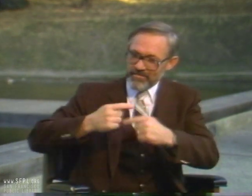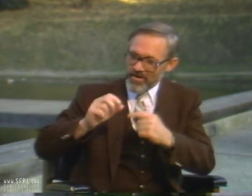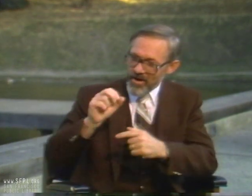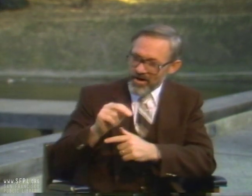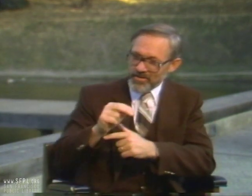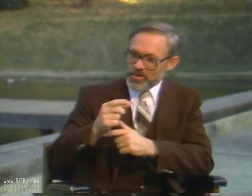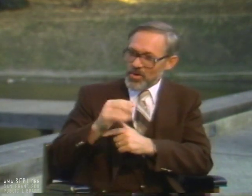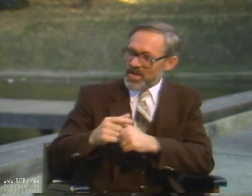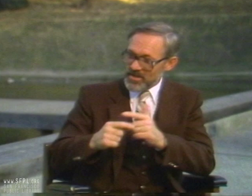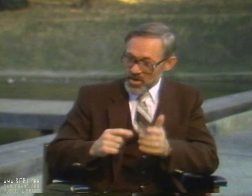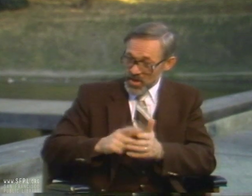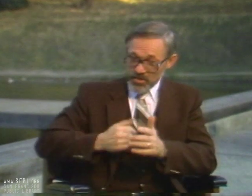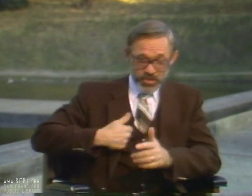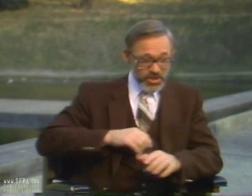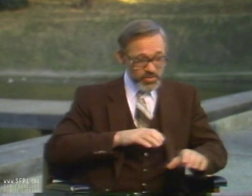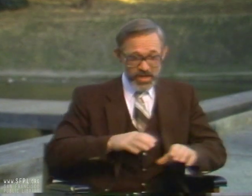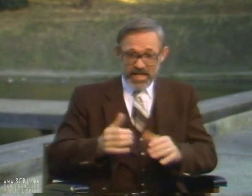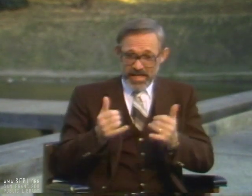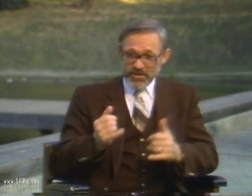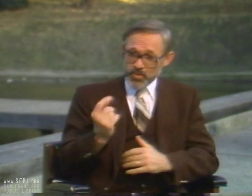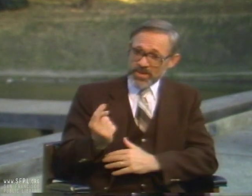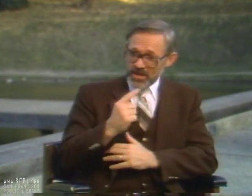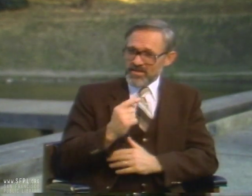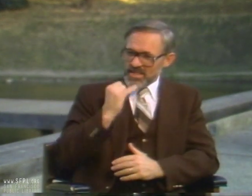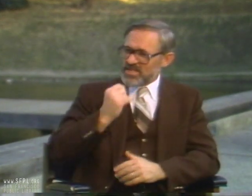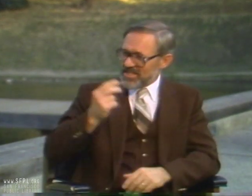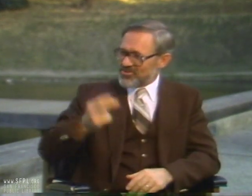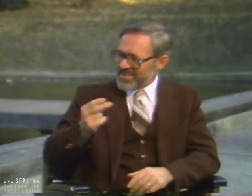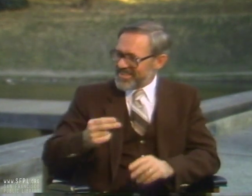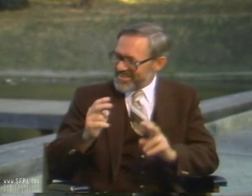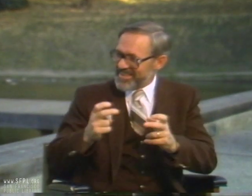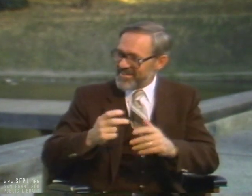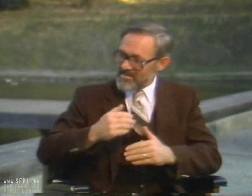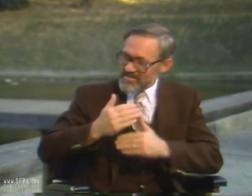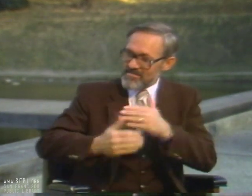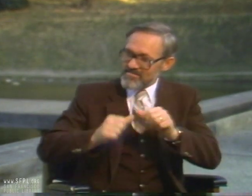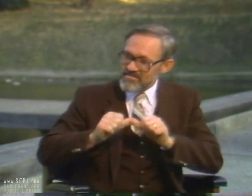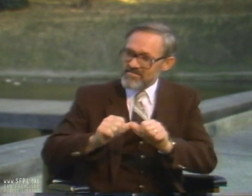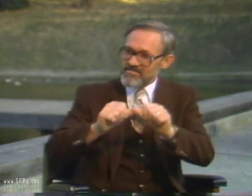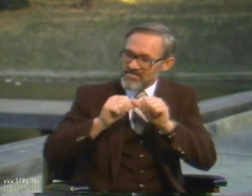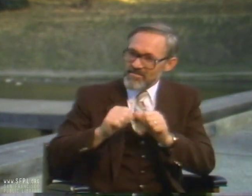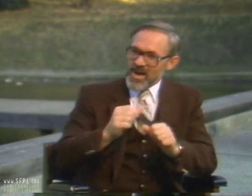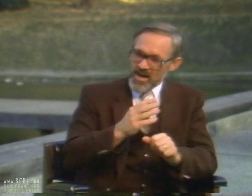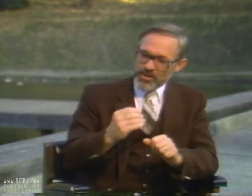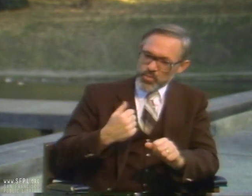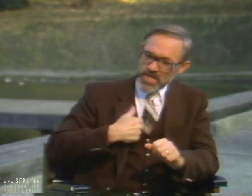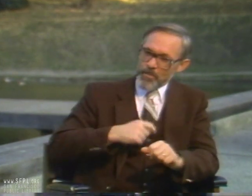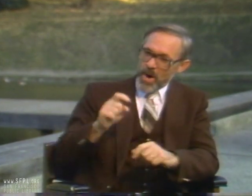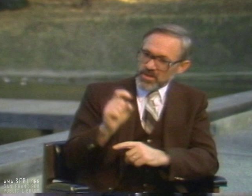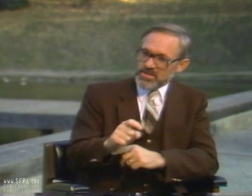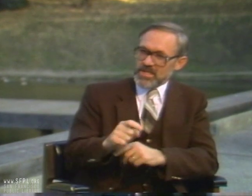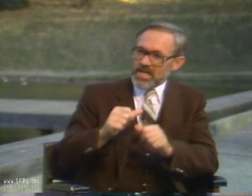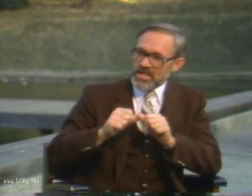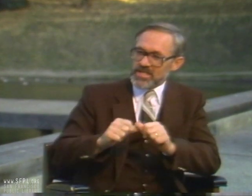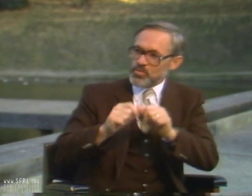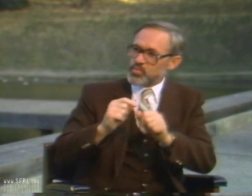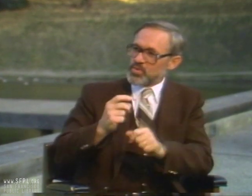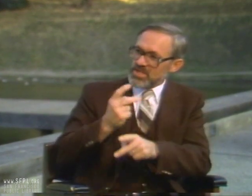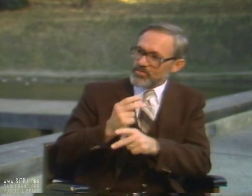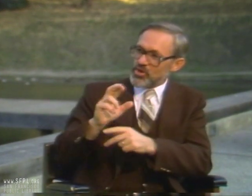is ongoing. What we are doing now, today, at this moment, is history, and we are always making history.